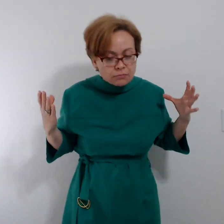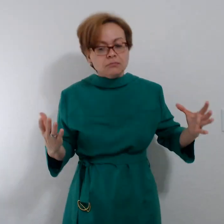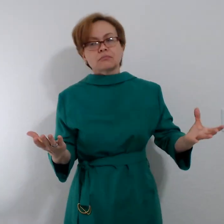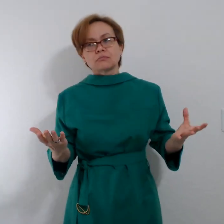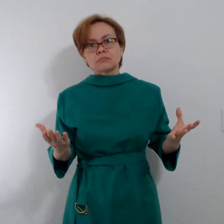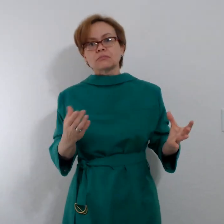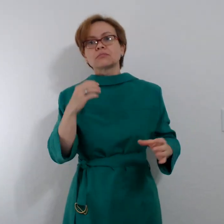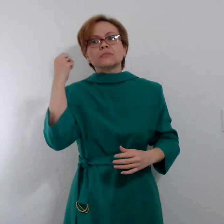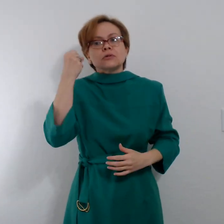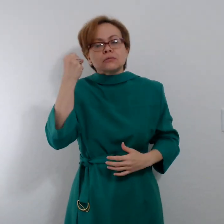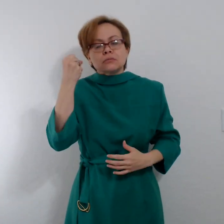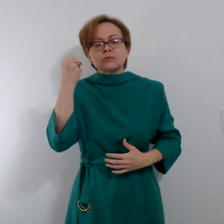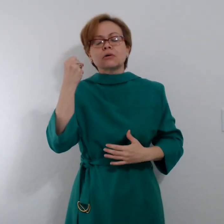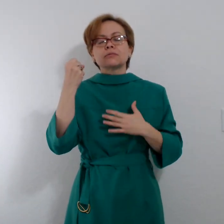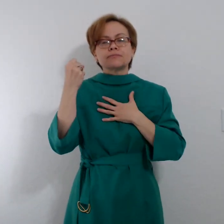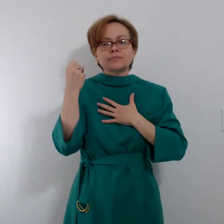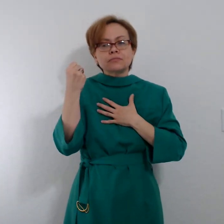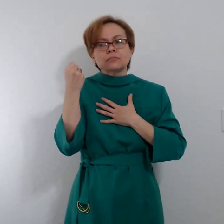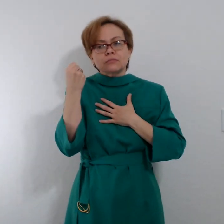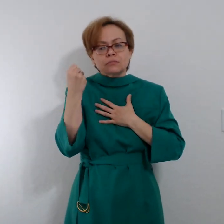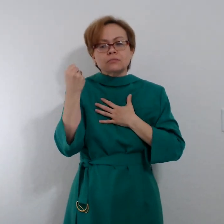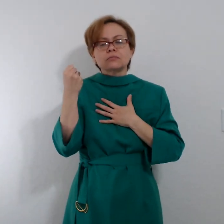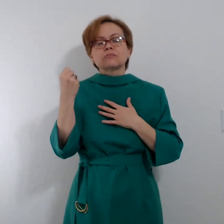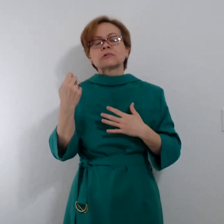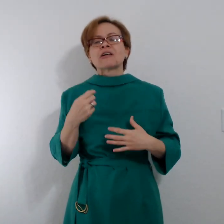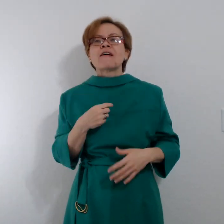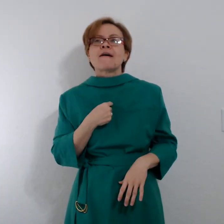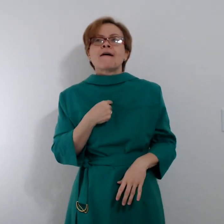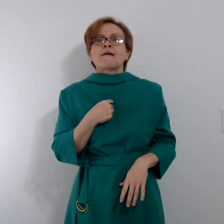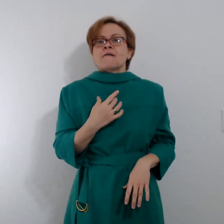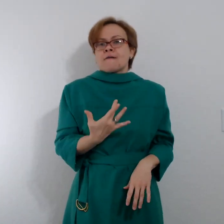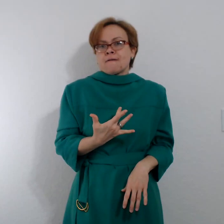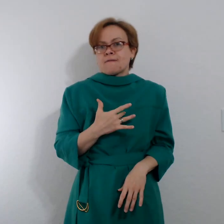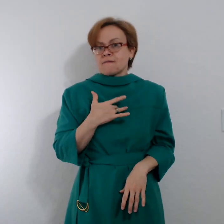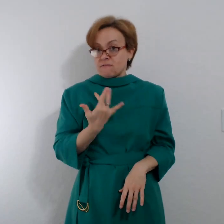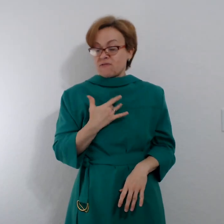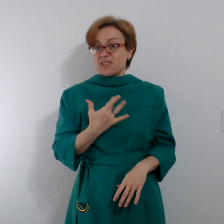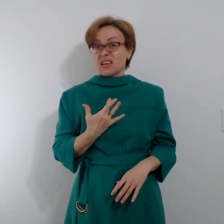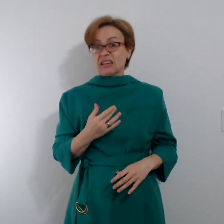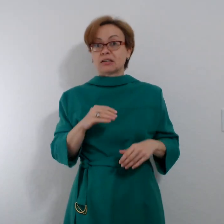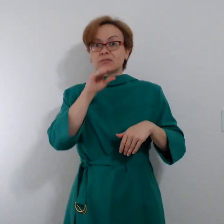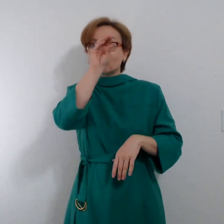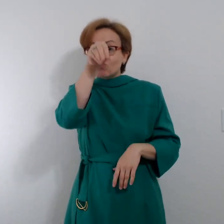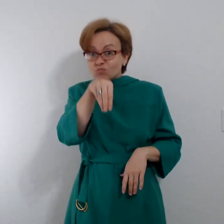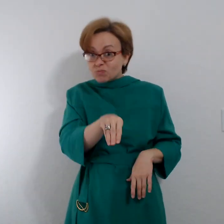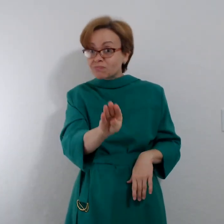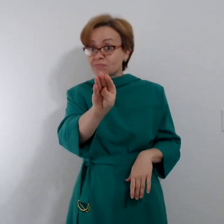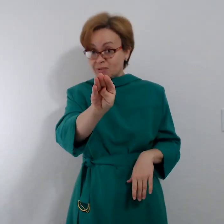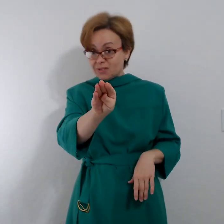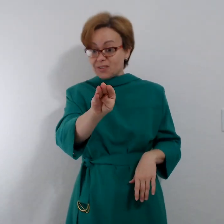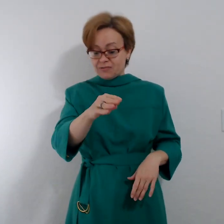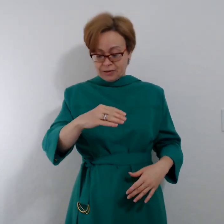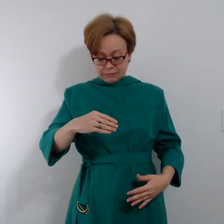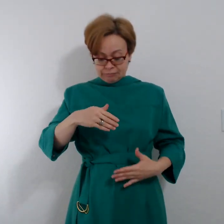to breathe, as a doctor said, while having an elephant standing on your chest. So that idea